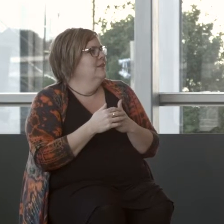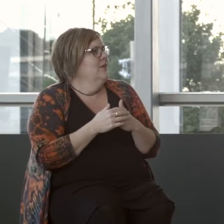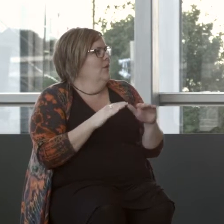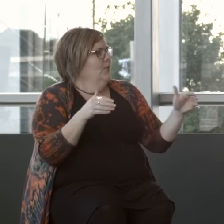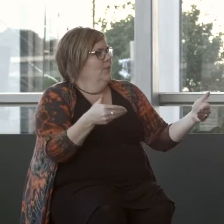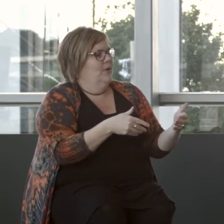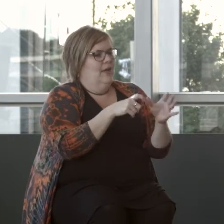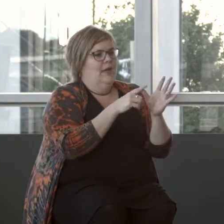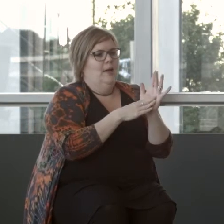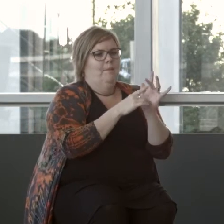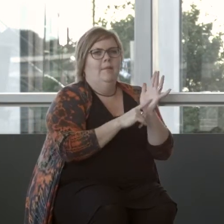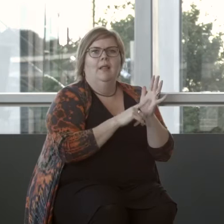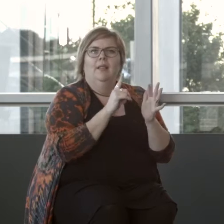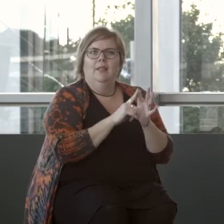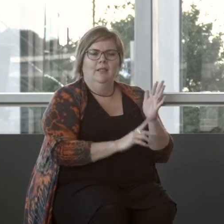Camille